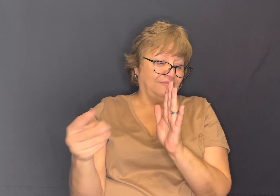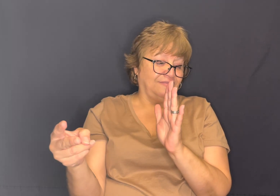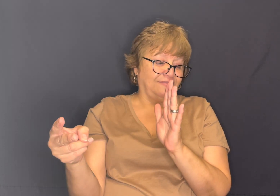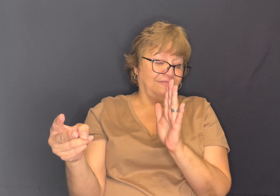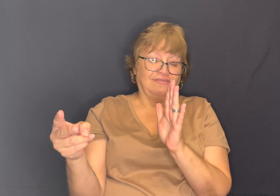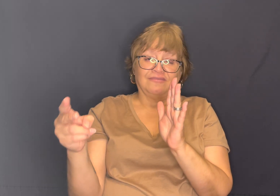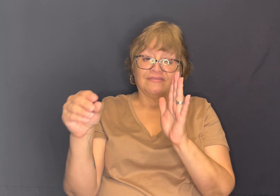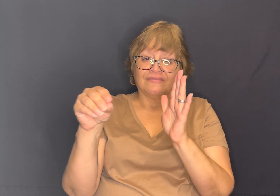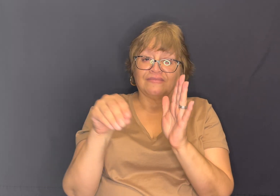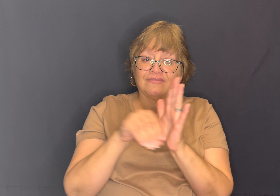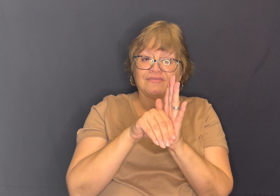2,